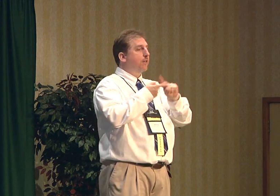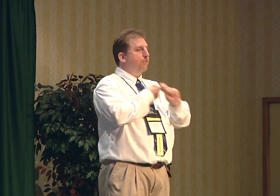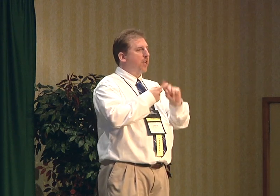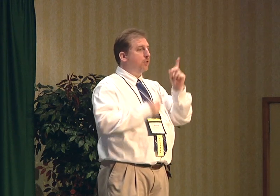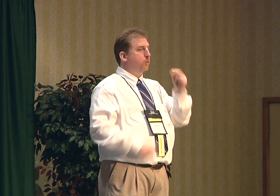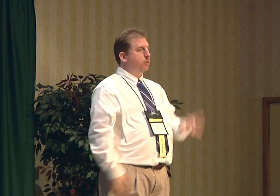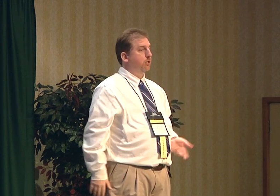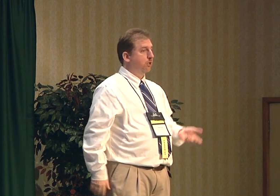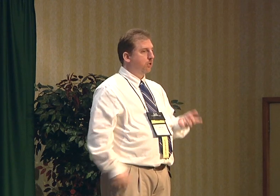patient.